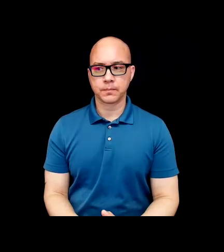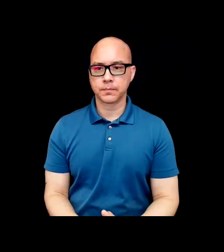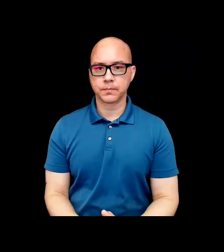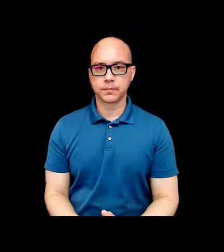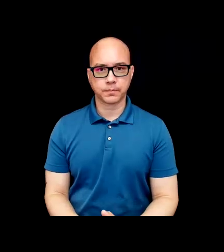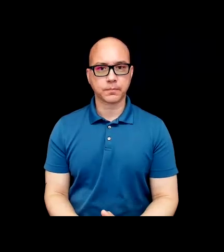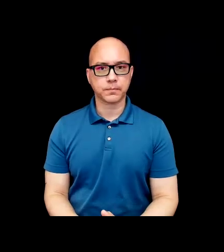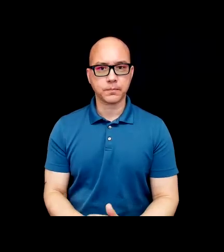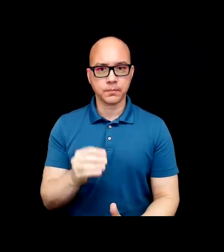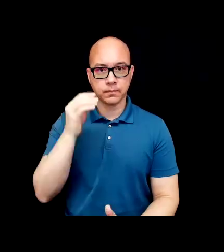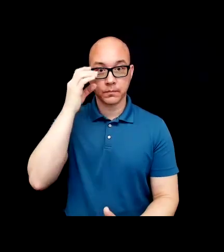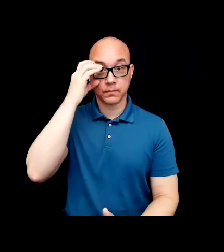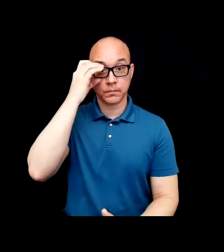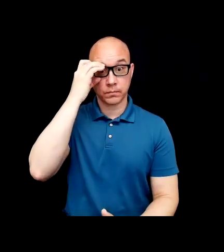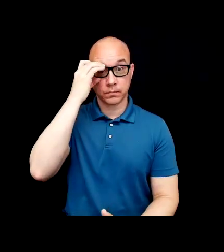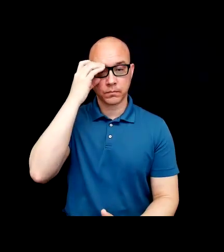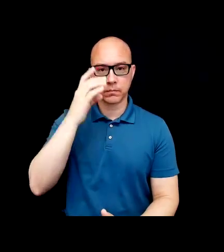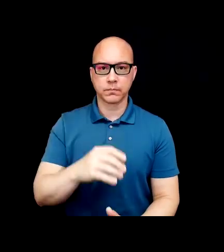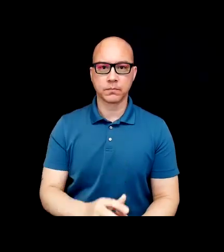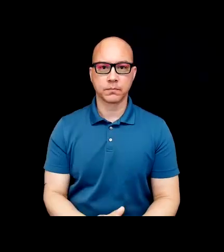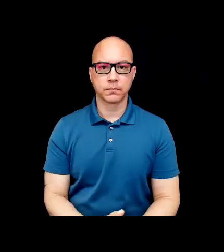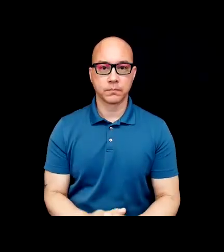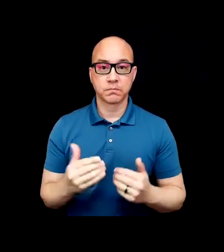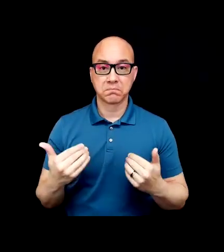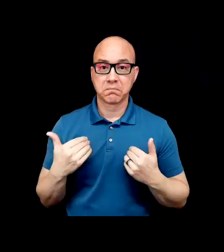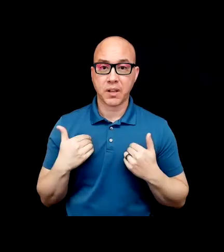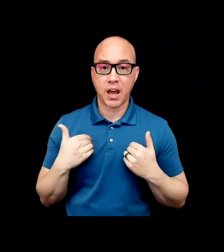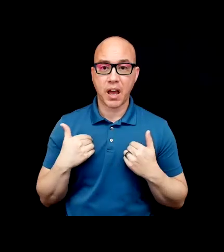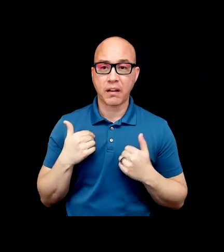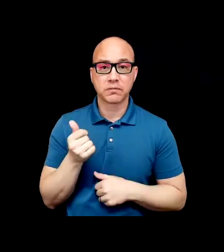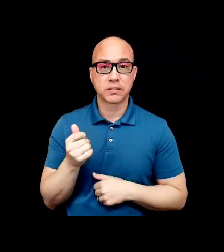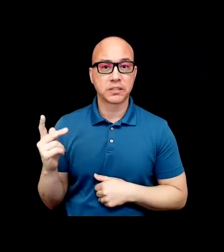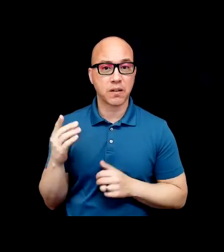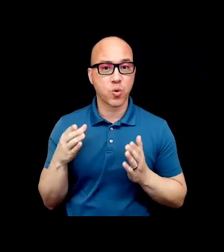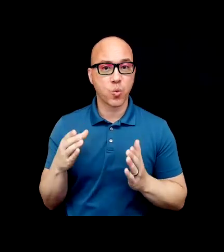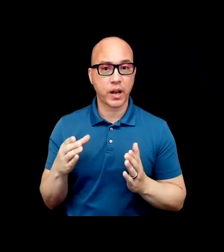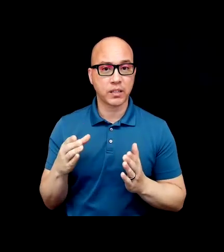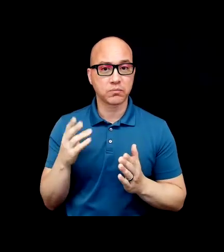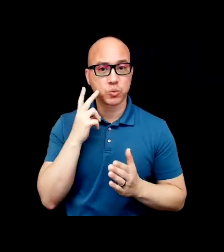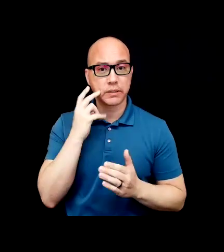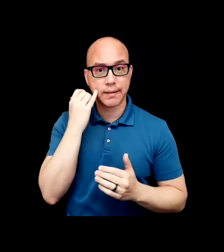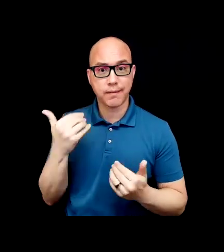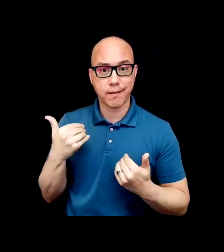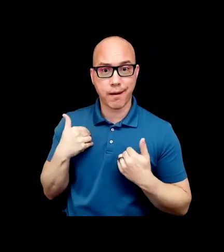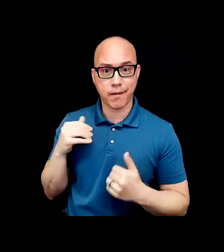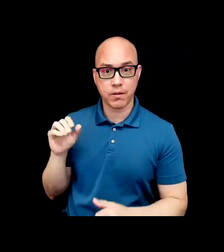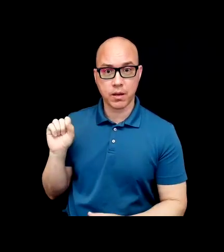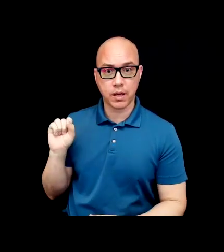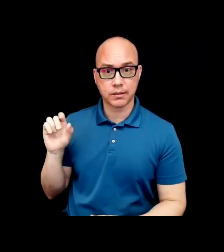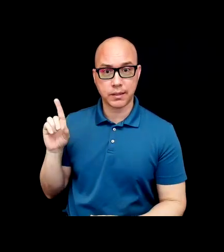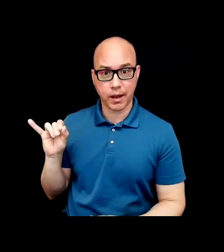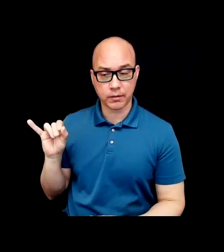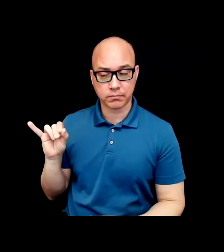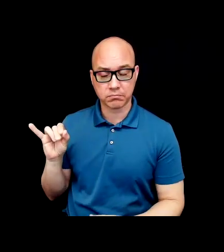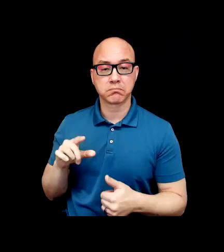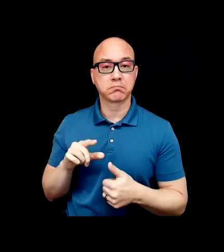So there's a handful of ways that a person can confirm if they have SSDI. They can log into their My Social Security account. They can call